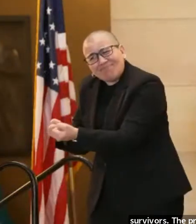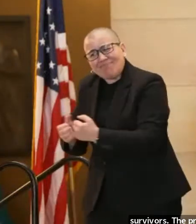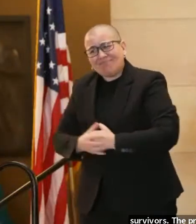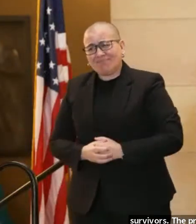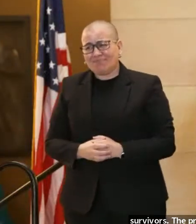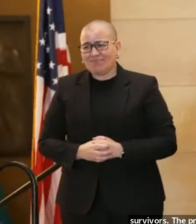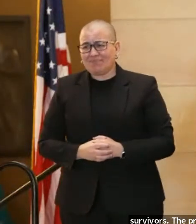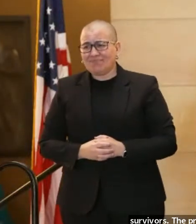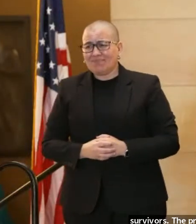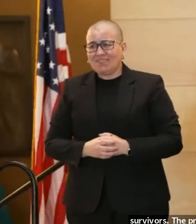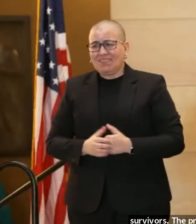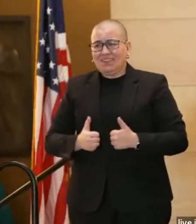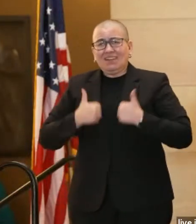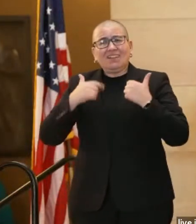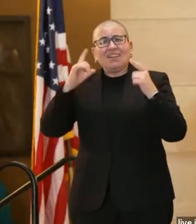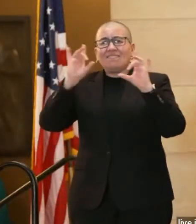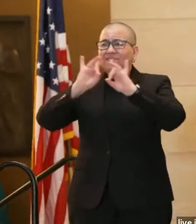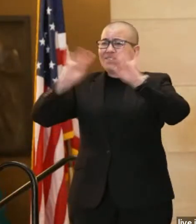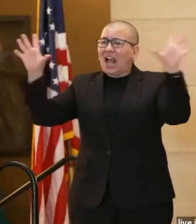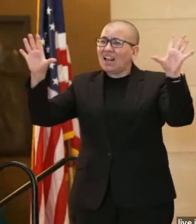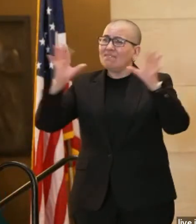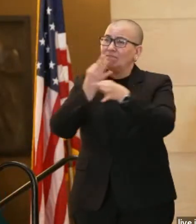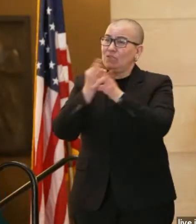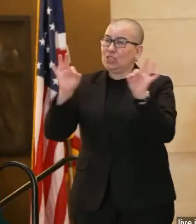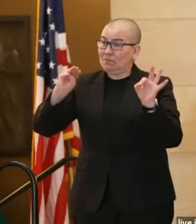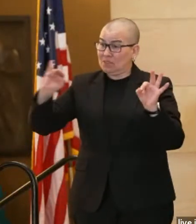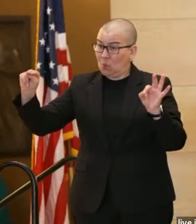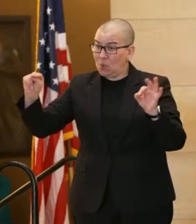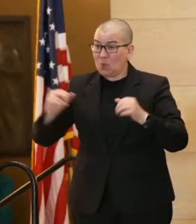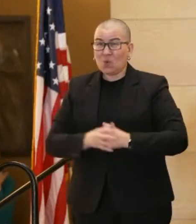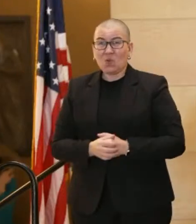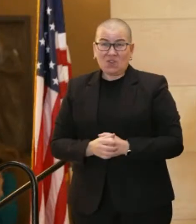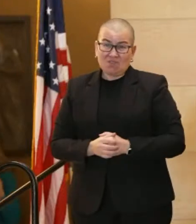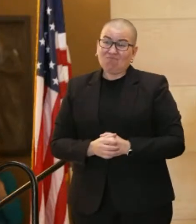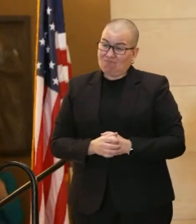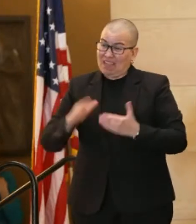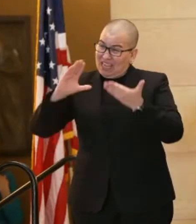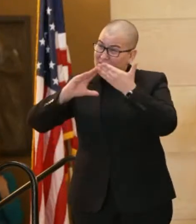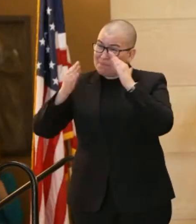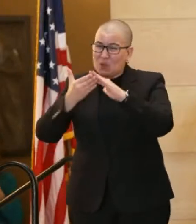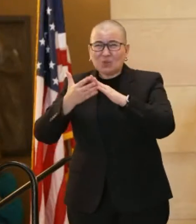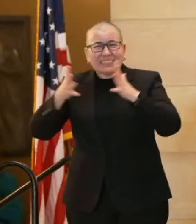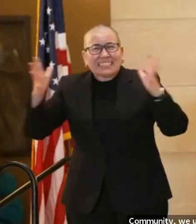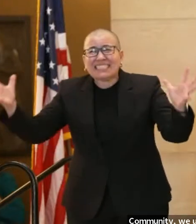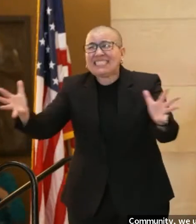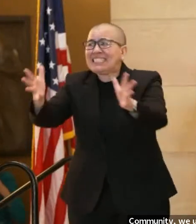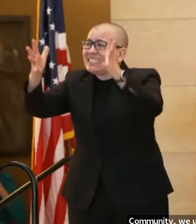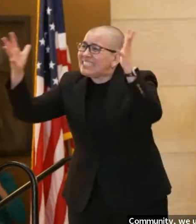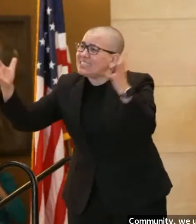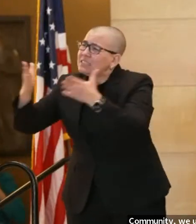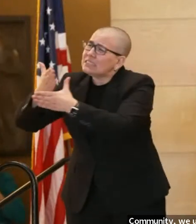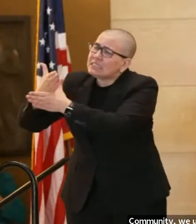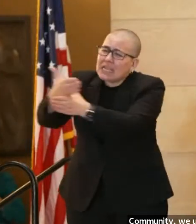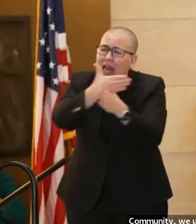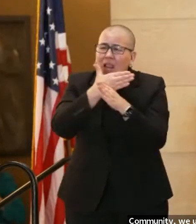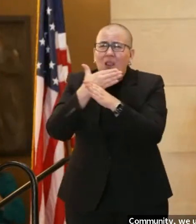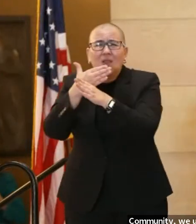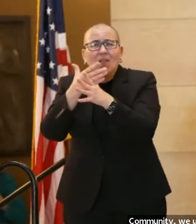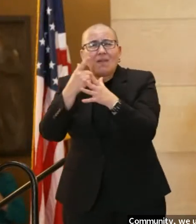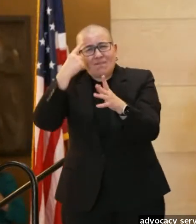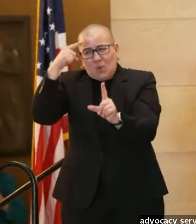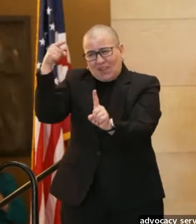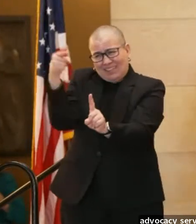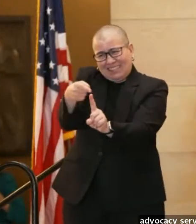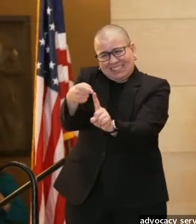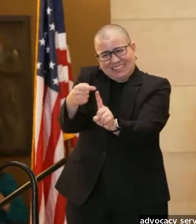Minnesota. Community, we urge you to share how crucial supporting advocacy services are for survivors in the state of